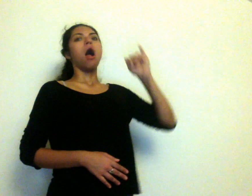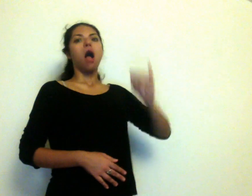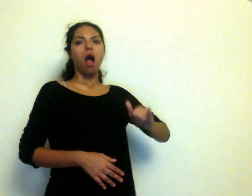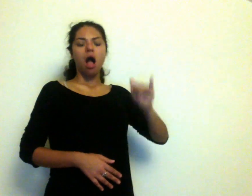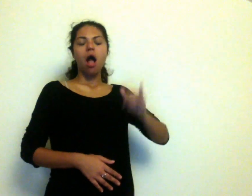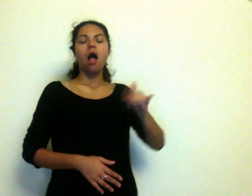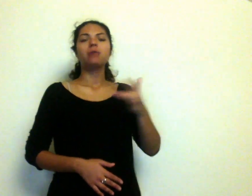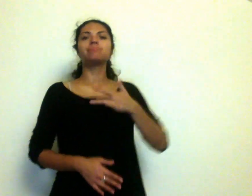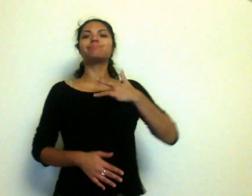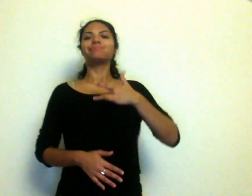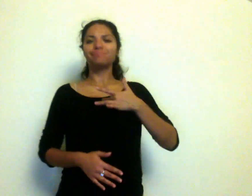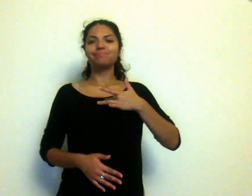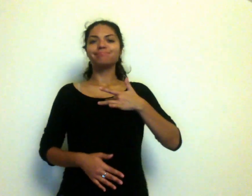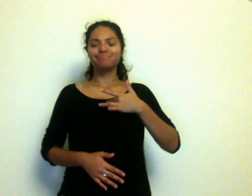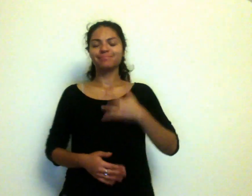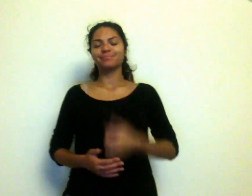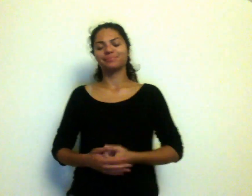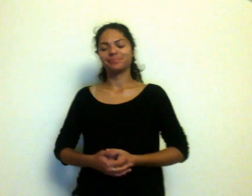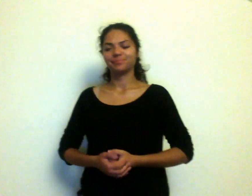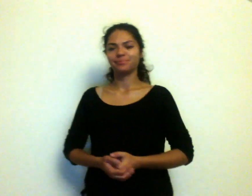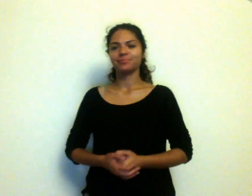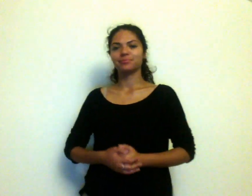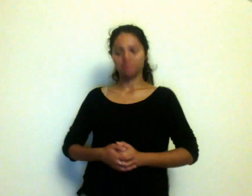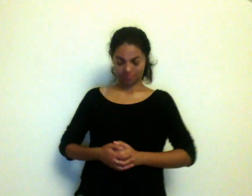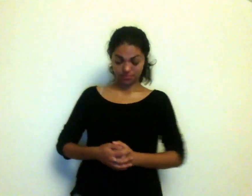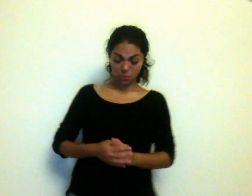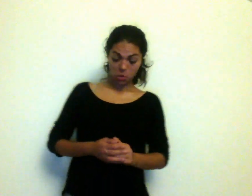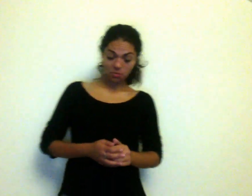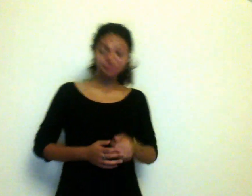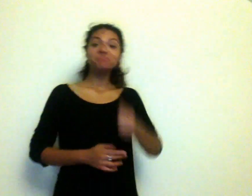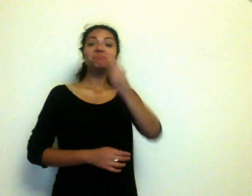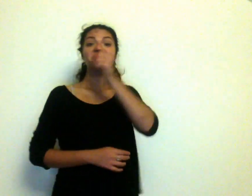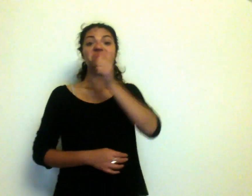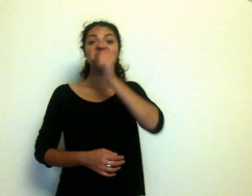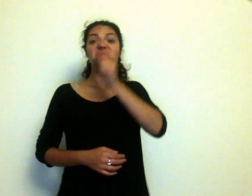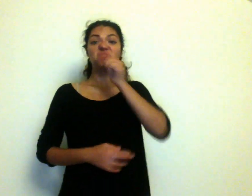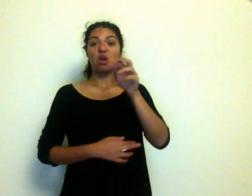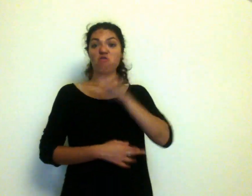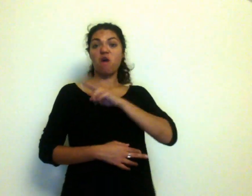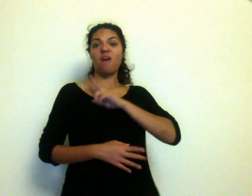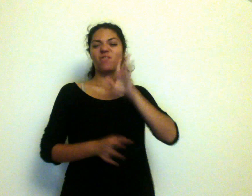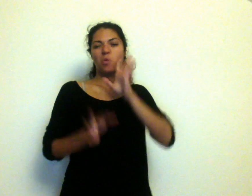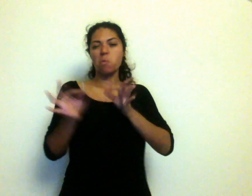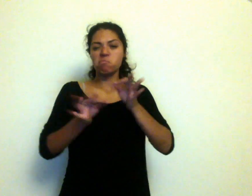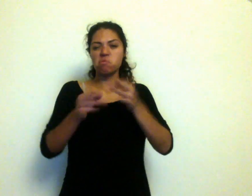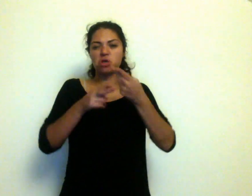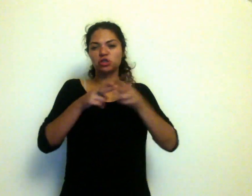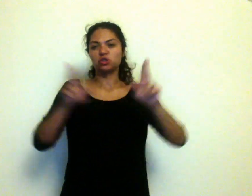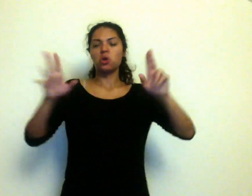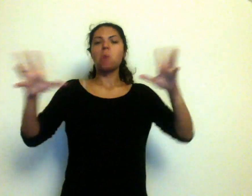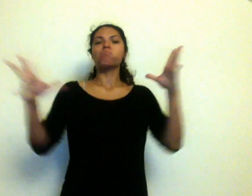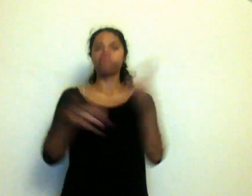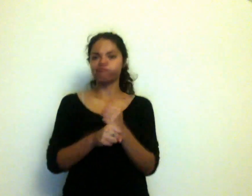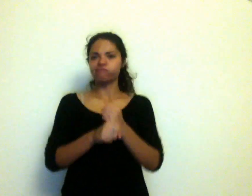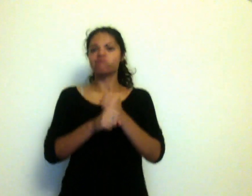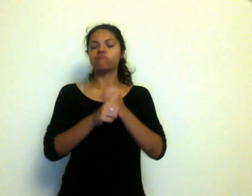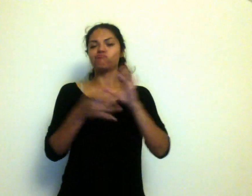Stay with us because Ravi Zacharias will be back in just a moment with a closing thought as he wraps up this series on New Age and